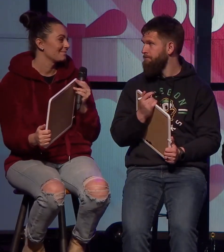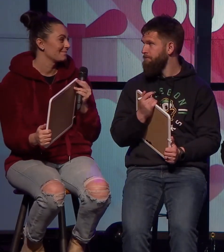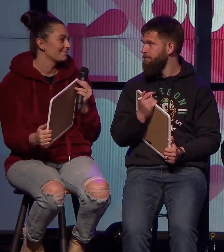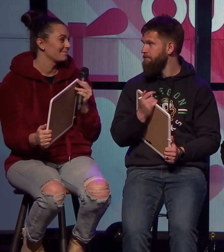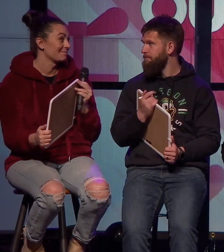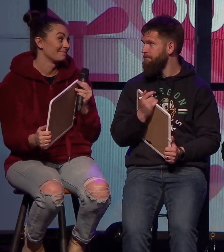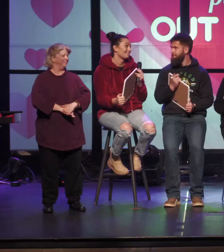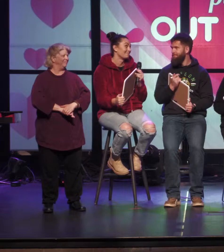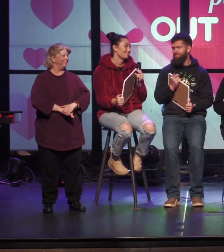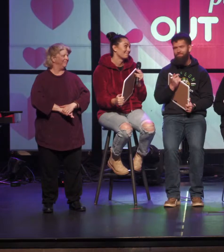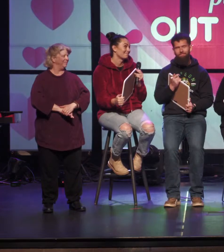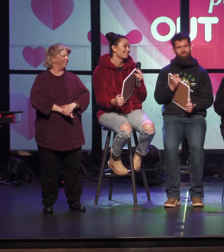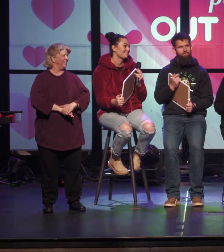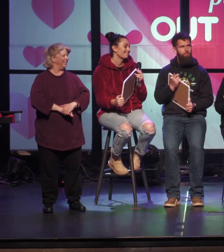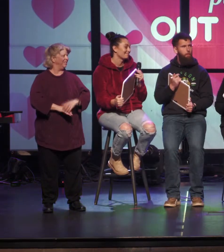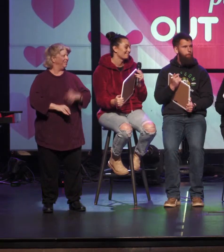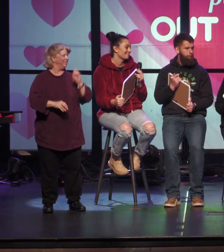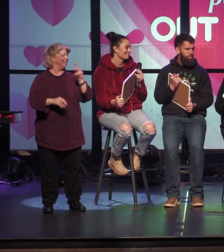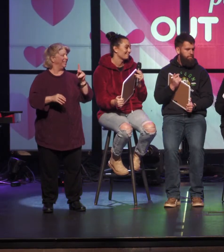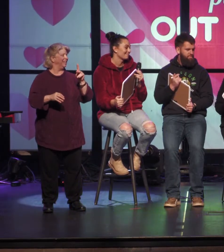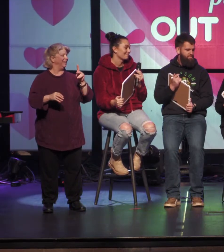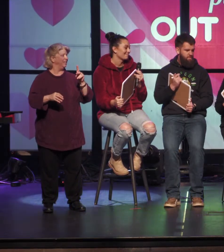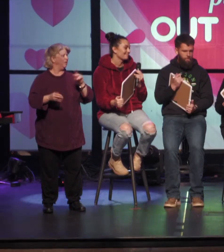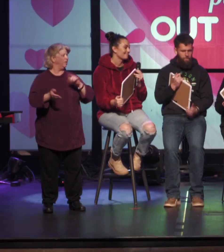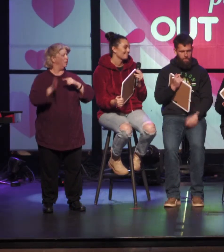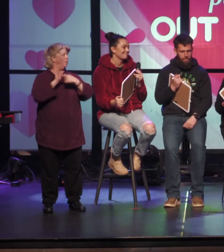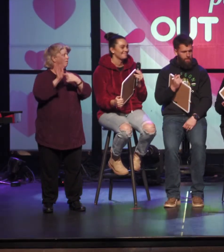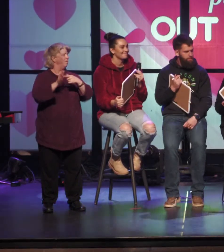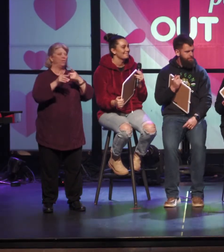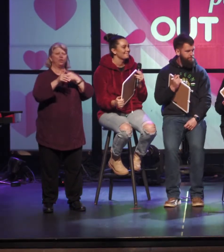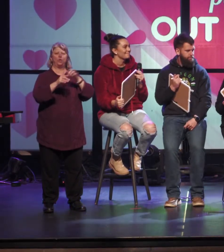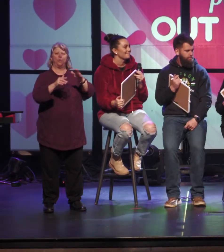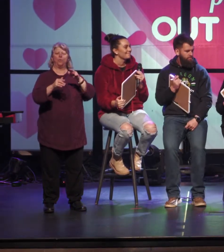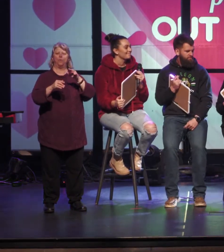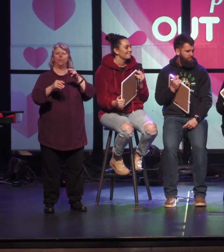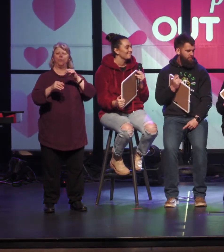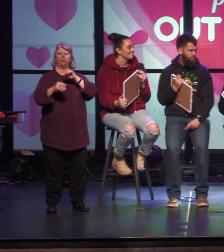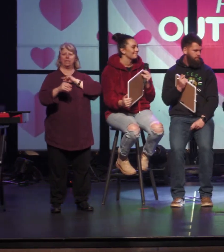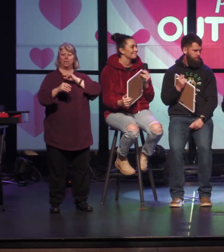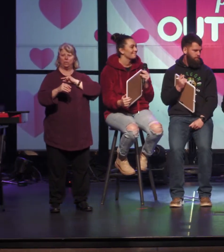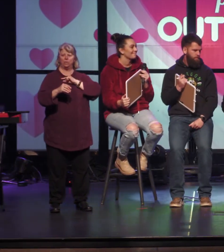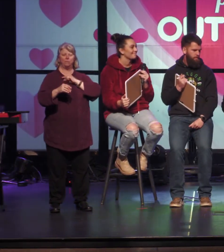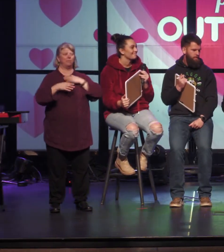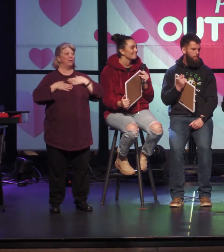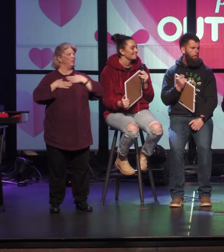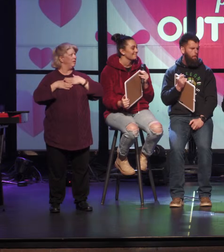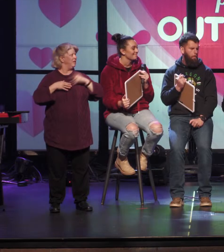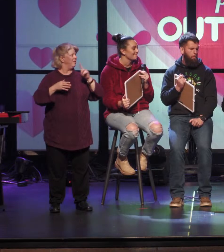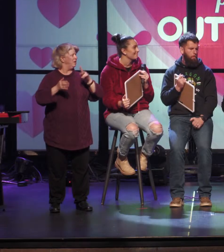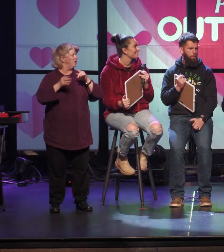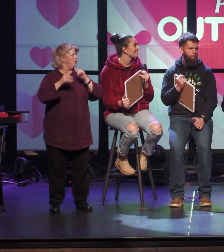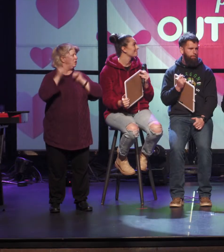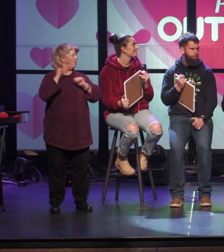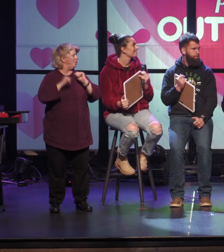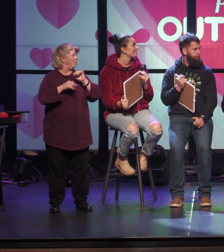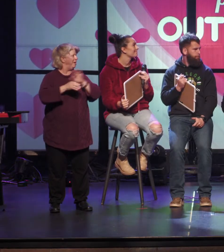And we're going to have, all right, Sally, we're going to have you reveal first. What is your guilty pleasure TV show or